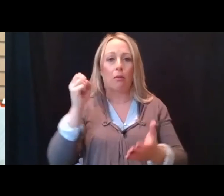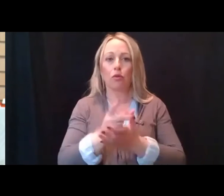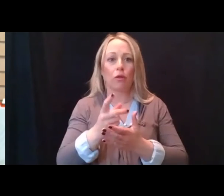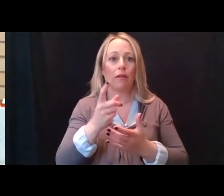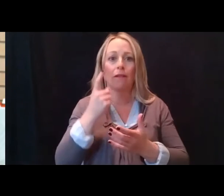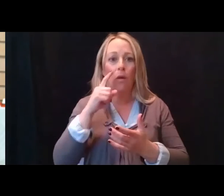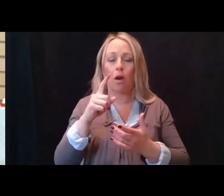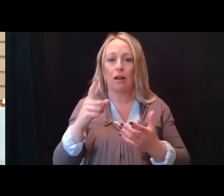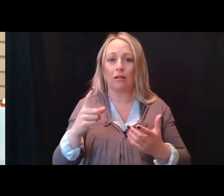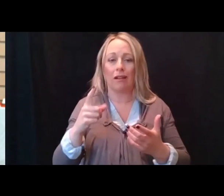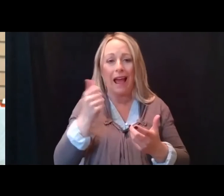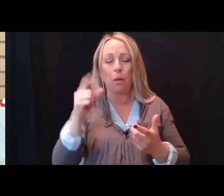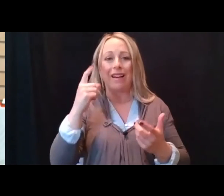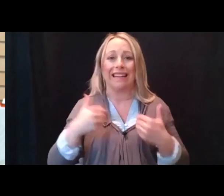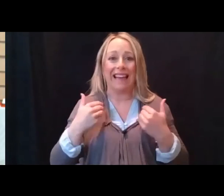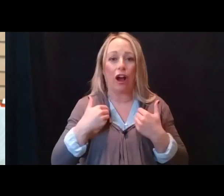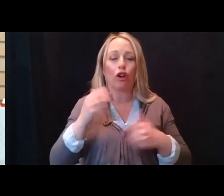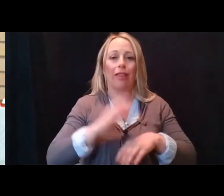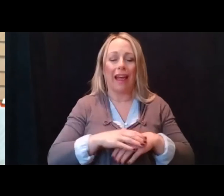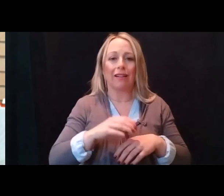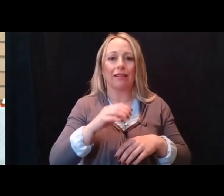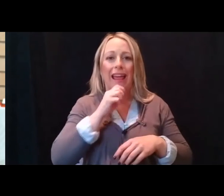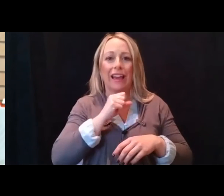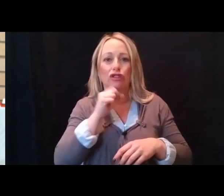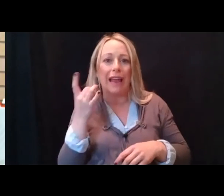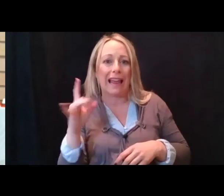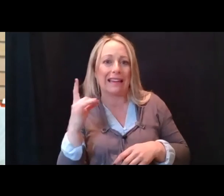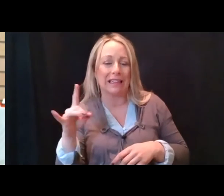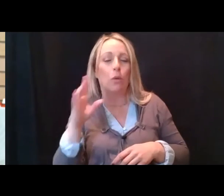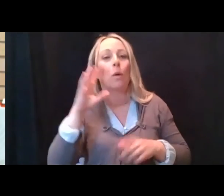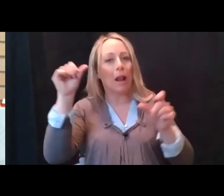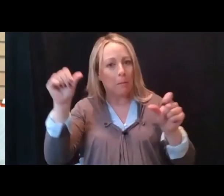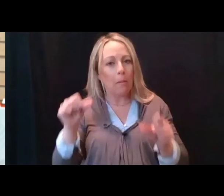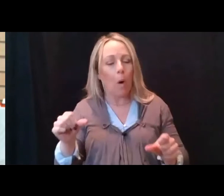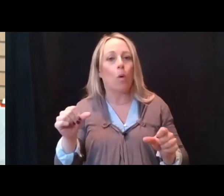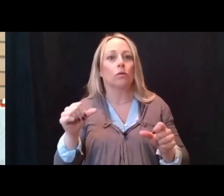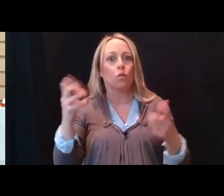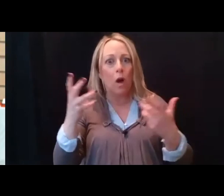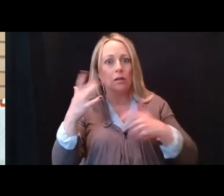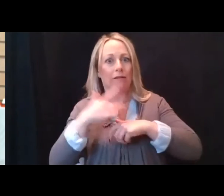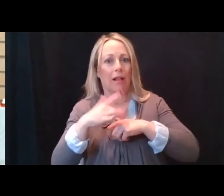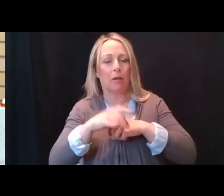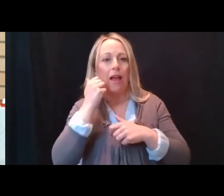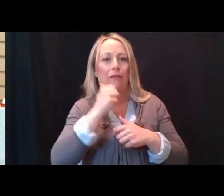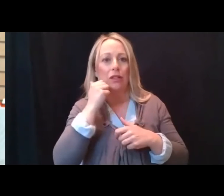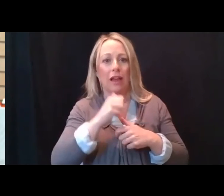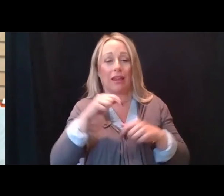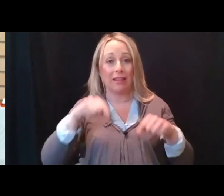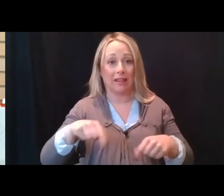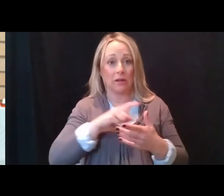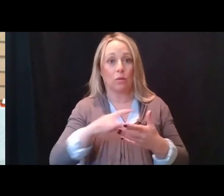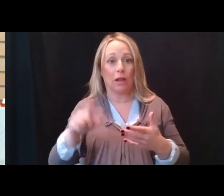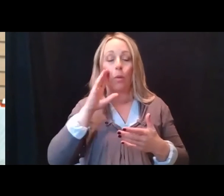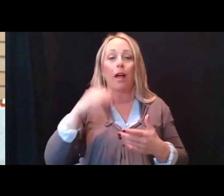than 18. We will post which vaccine is available at the clinic each day. This week, the clinic for the rest of the week will have